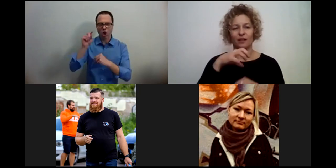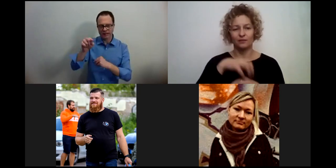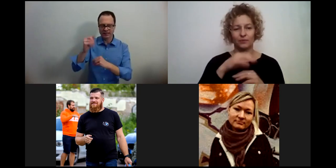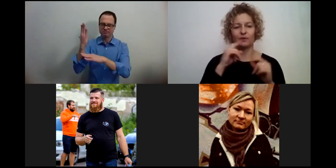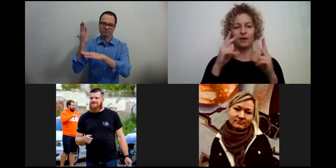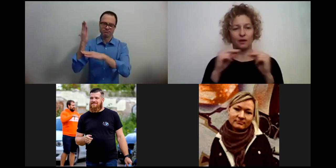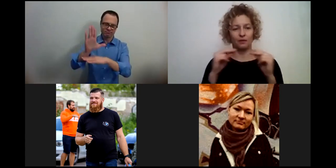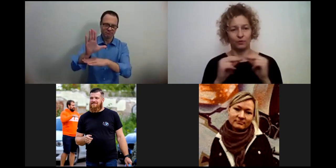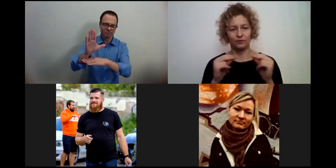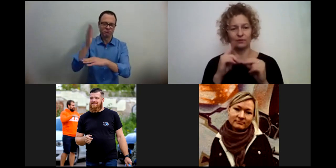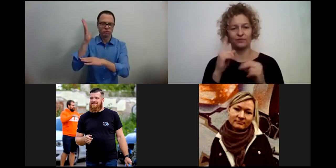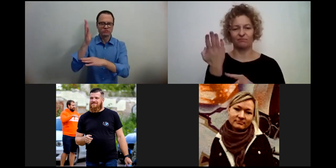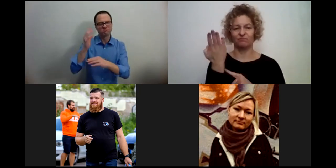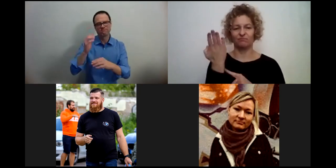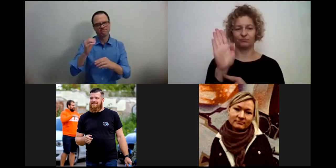Thank you, Hickam, Selman.